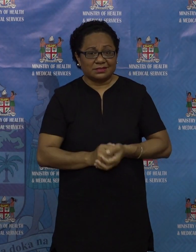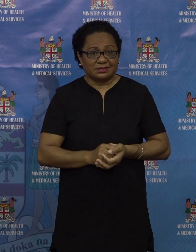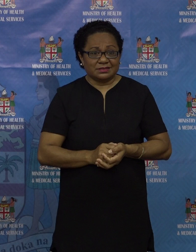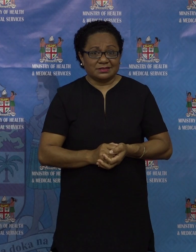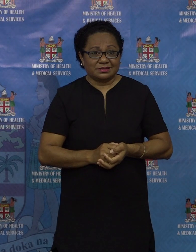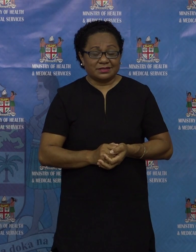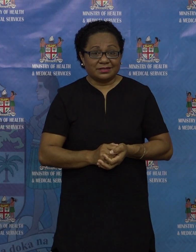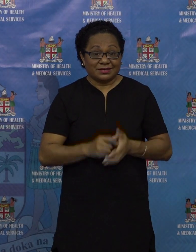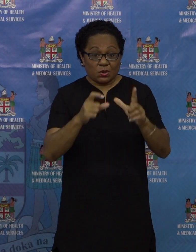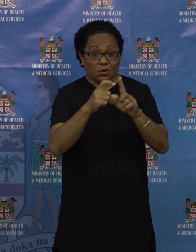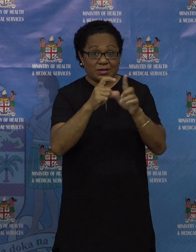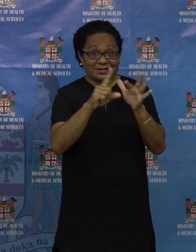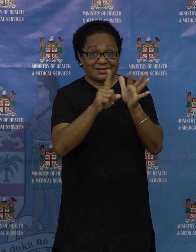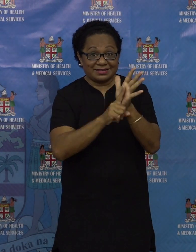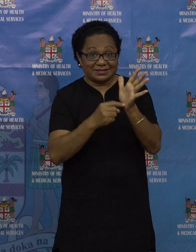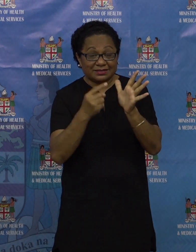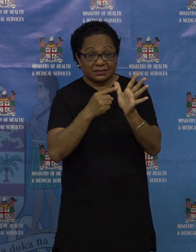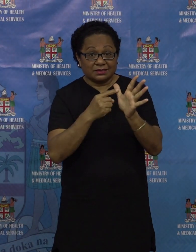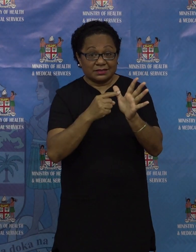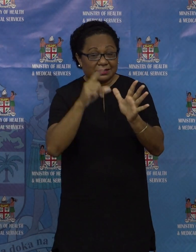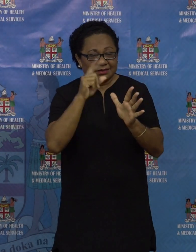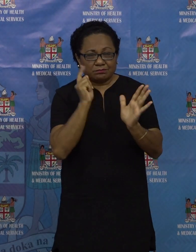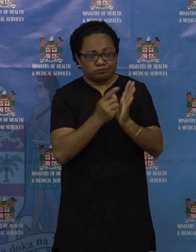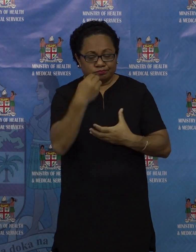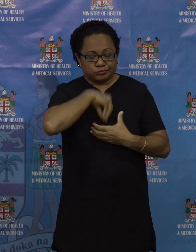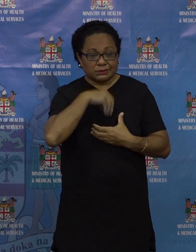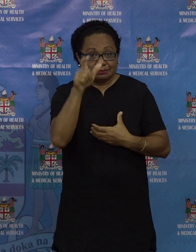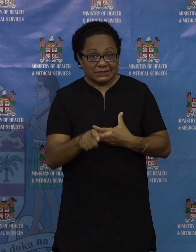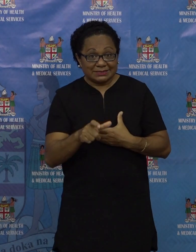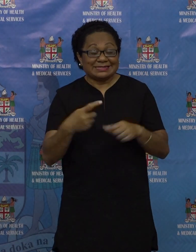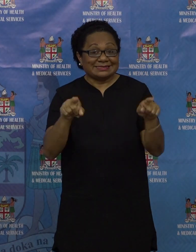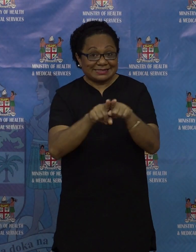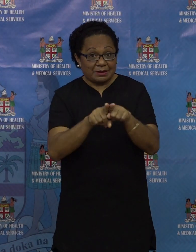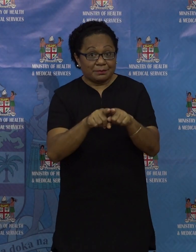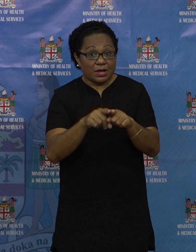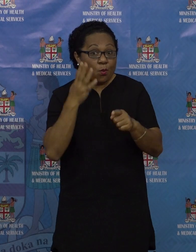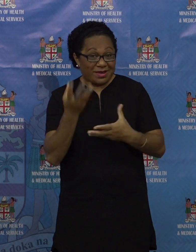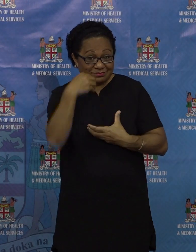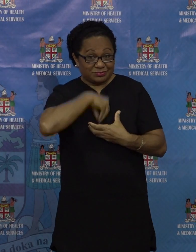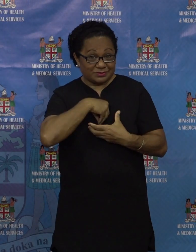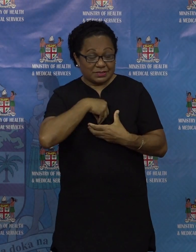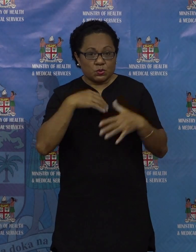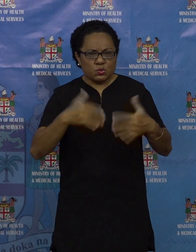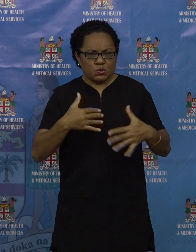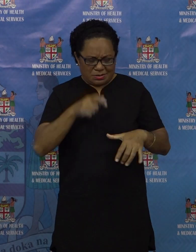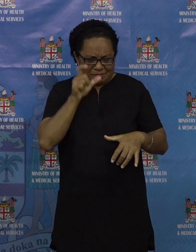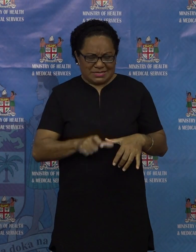capable of more easily infecting a person as well as causing that person to become more infectious.